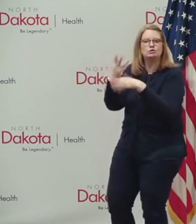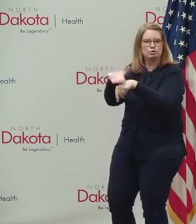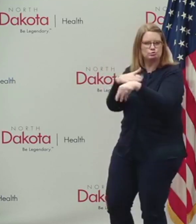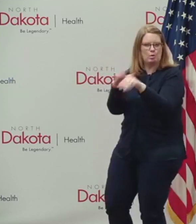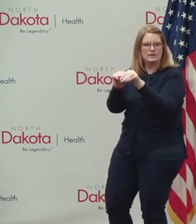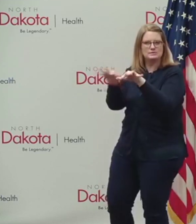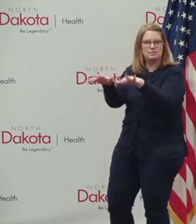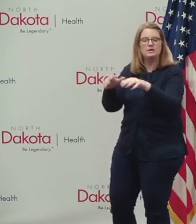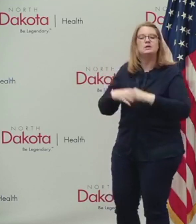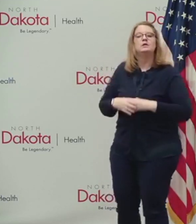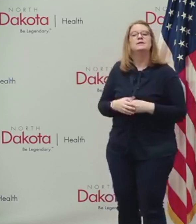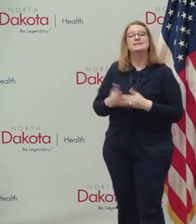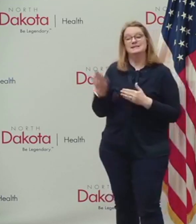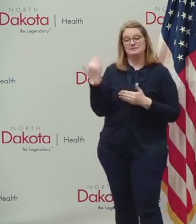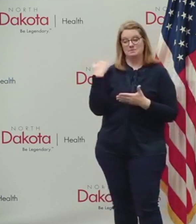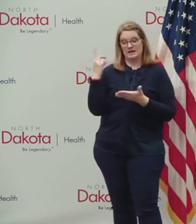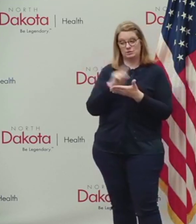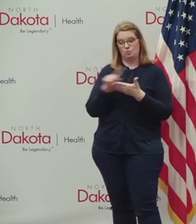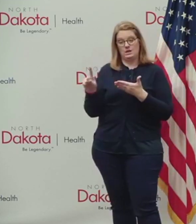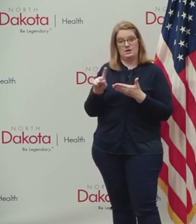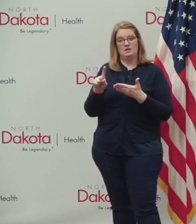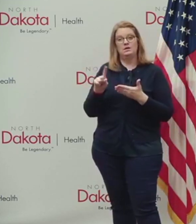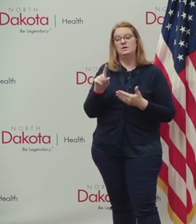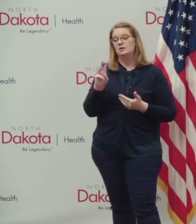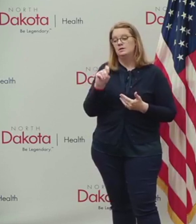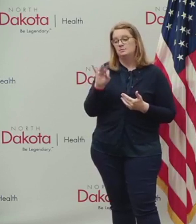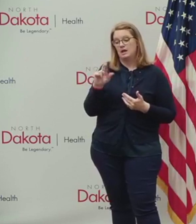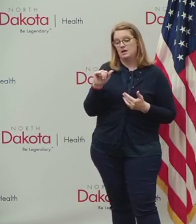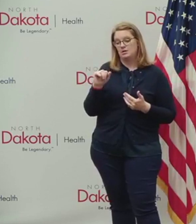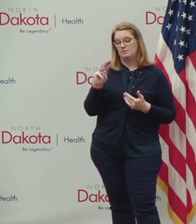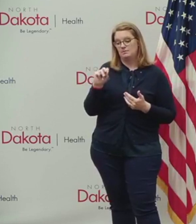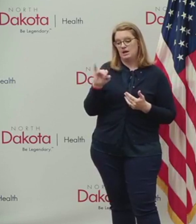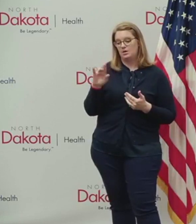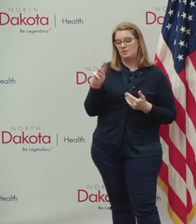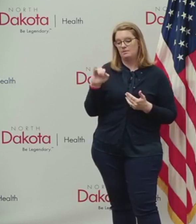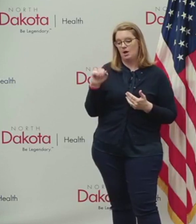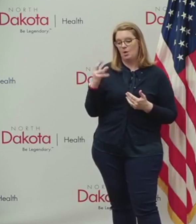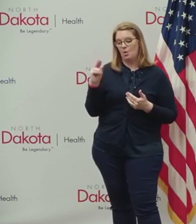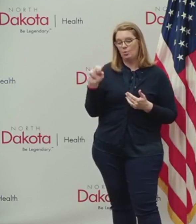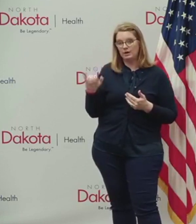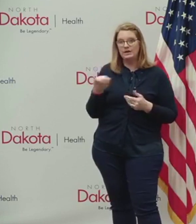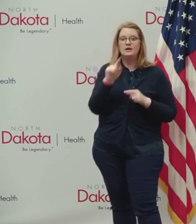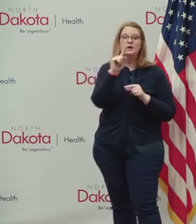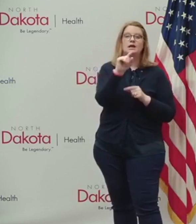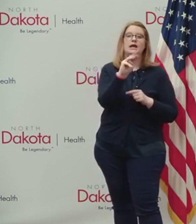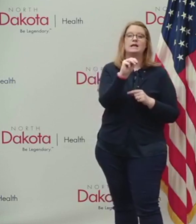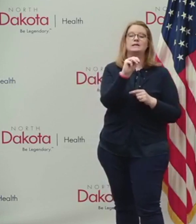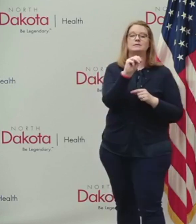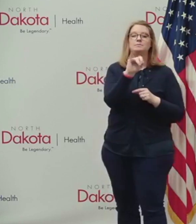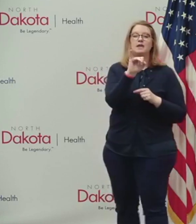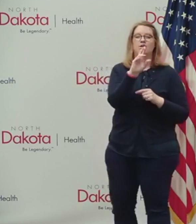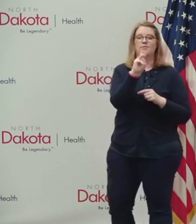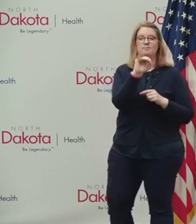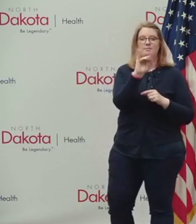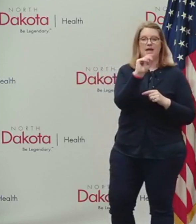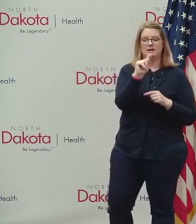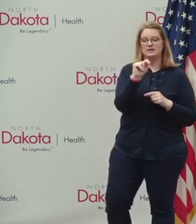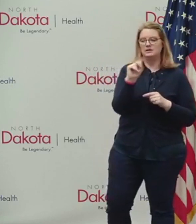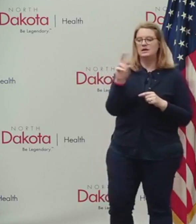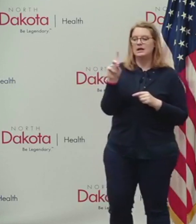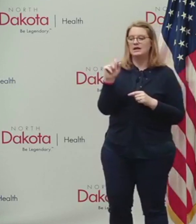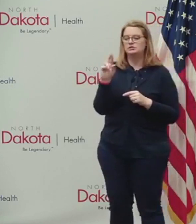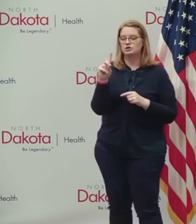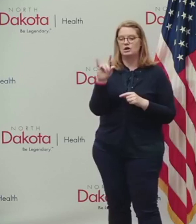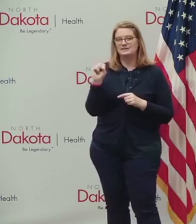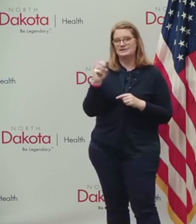over the past week, we've seen action by Mayor Mahoney in Fargo, Mayor Sipma in the City Commission of Minot, Mayor Dardis in the City Commission of